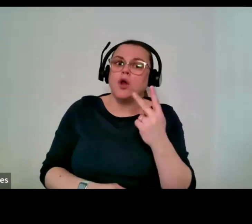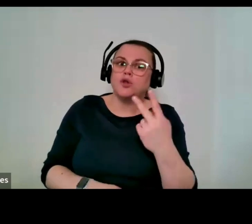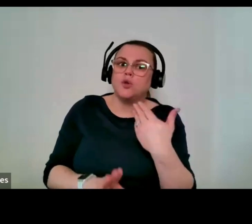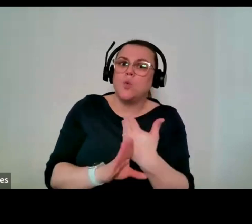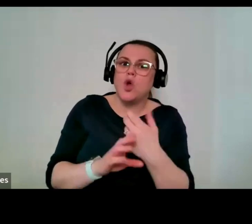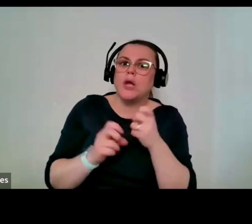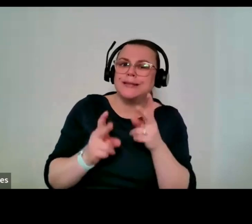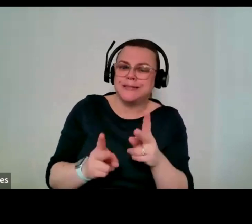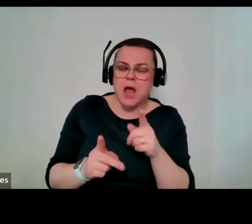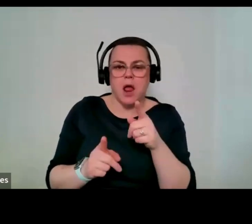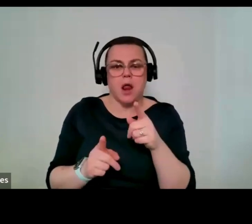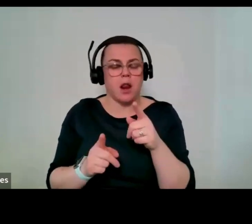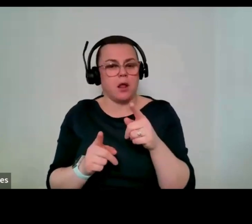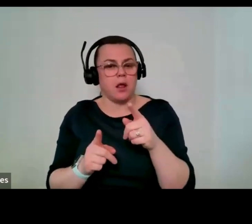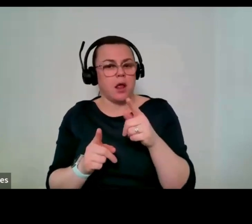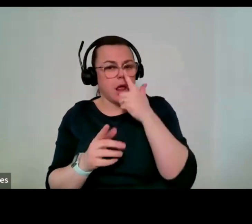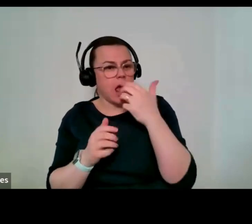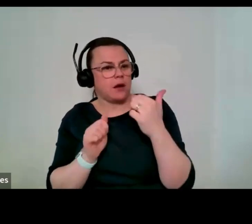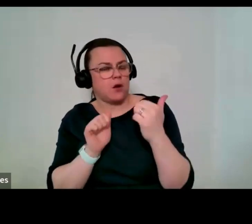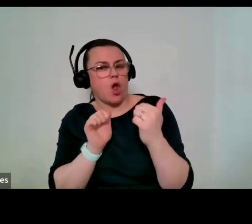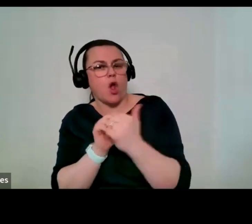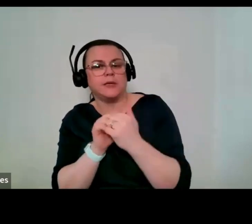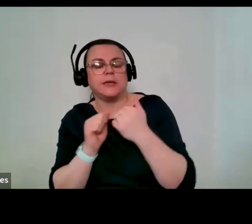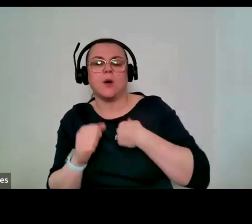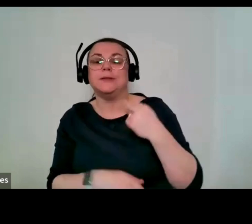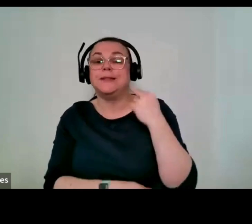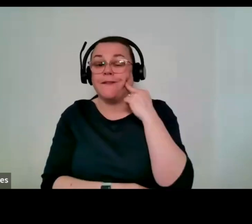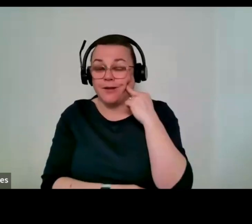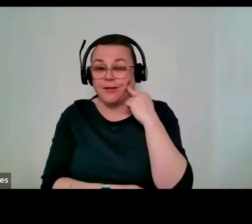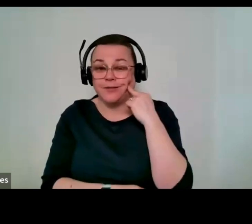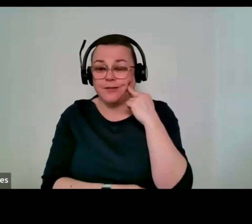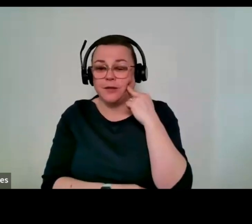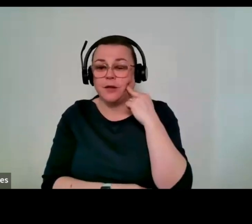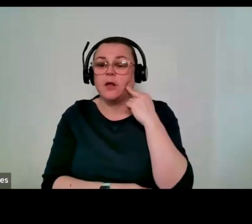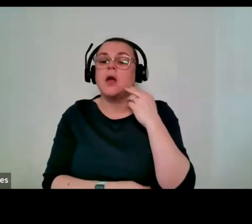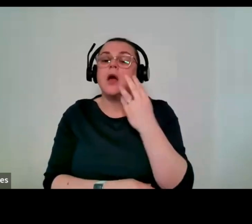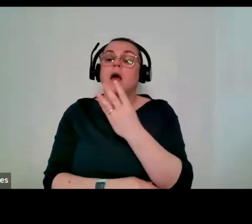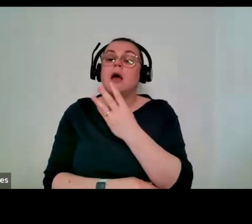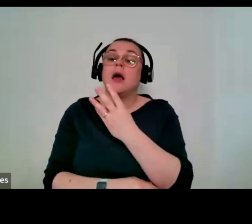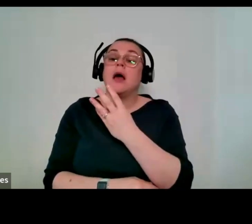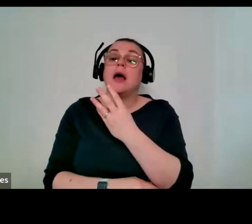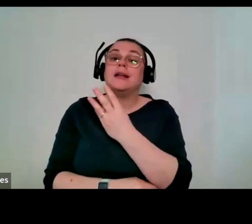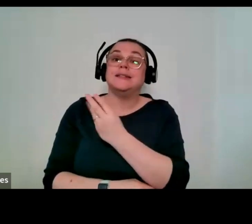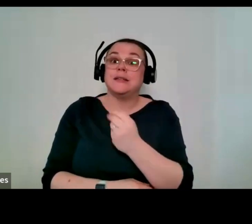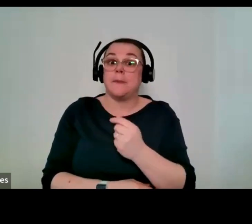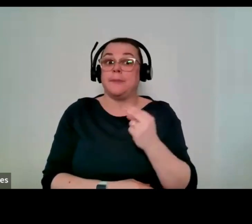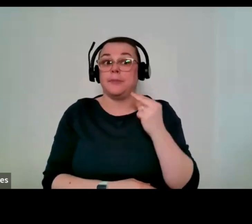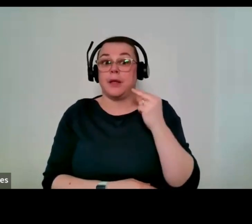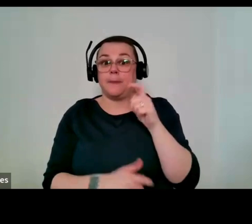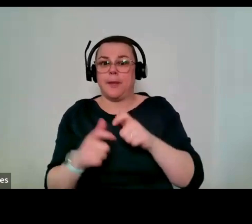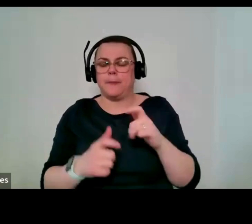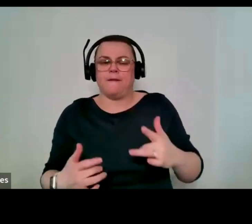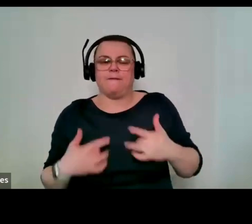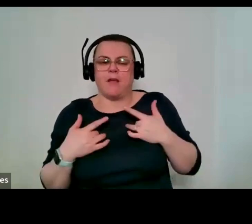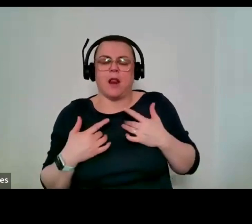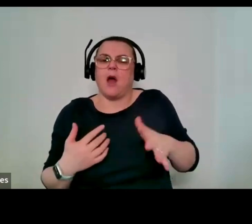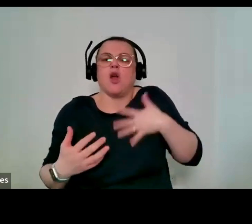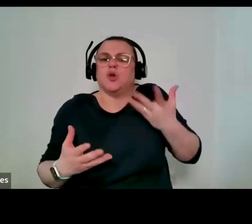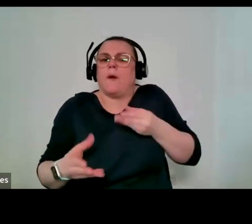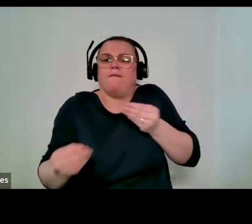can accommodate our deafness. And some people find that difficult to accept or are not prepared to be